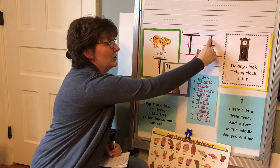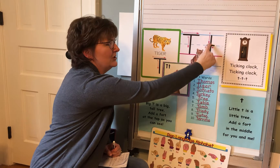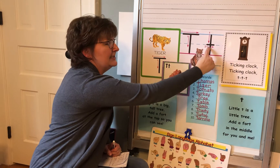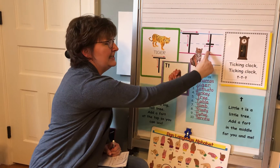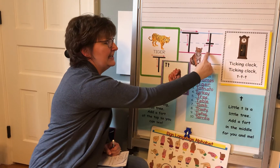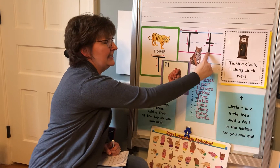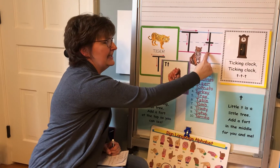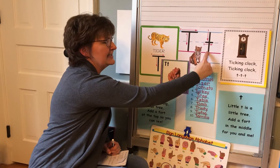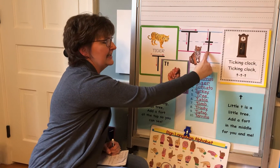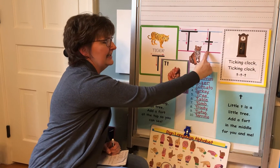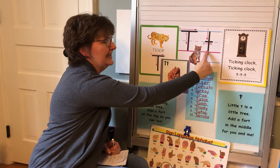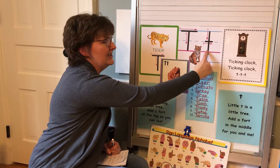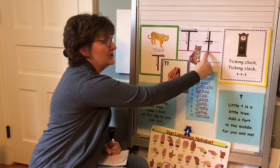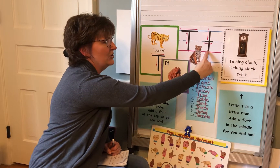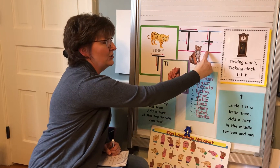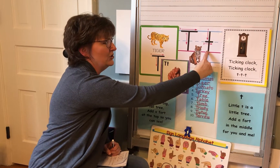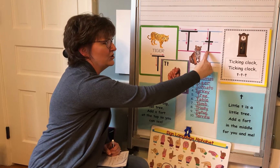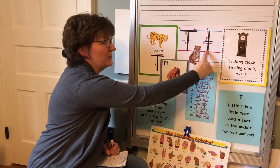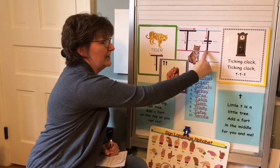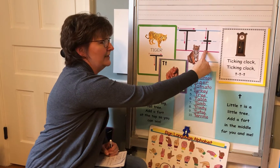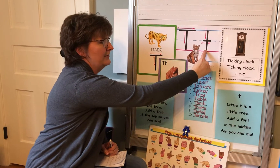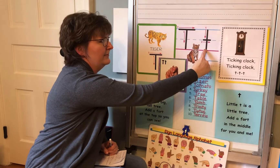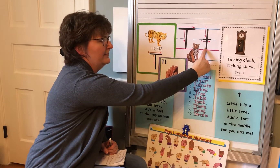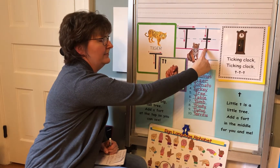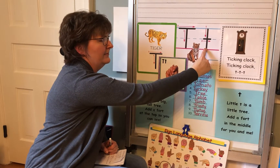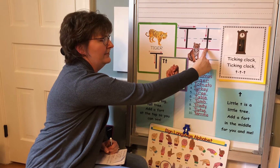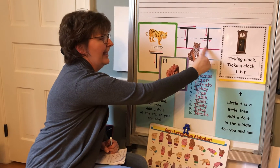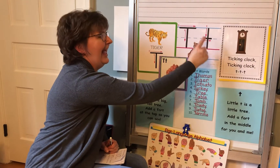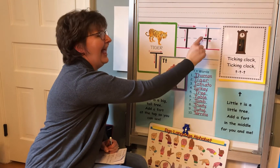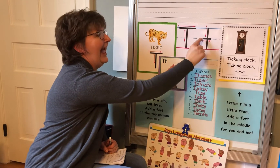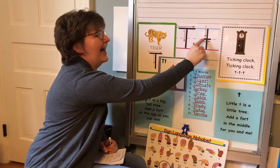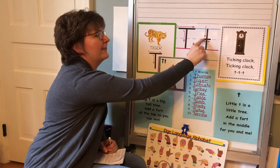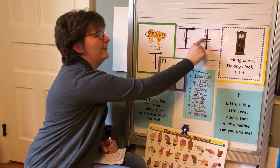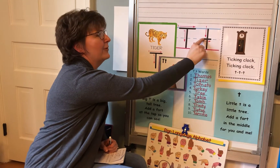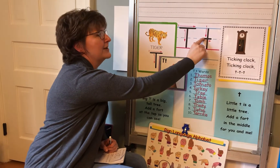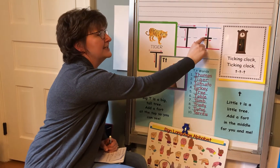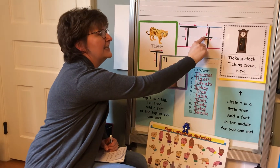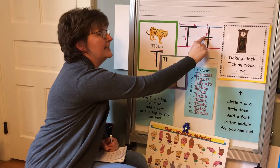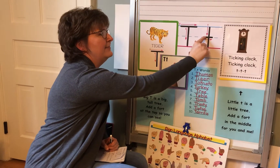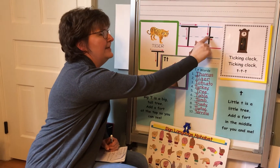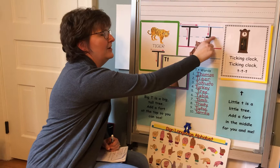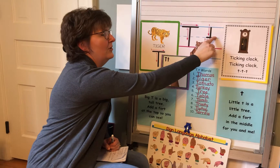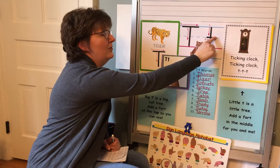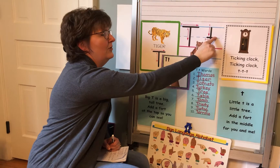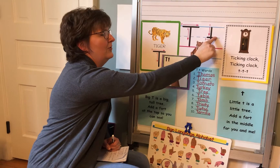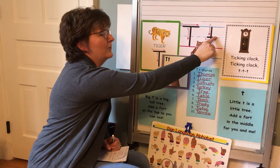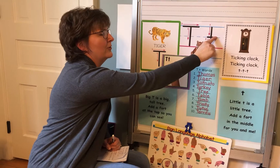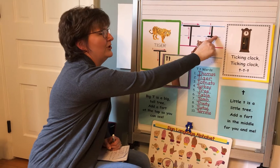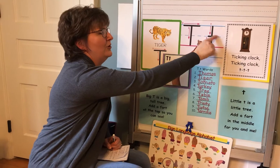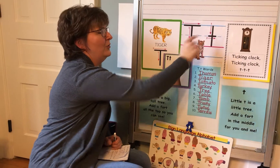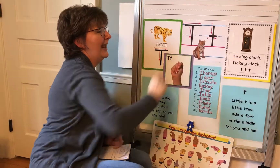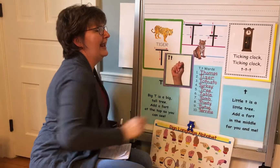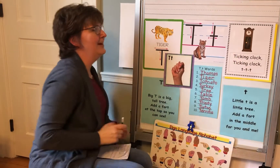Little t is a little tree. Add a fort in the middle for you and